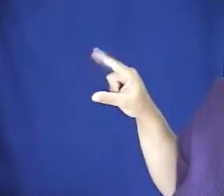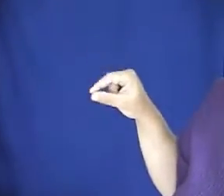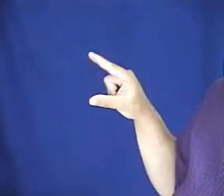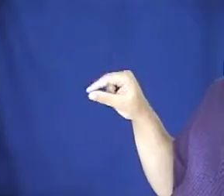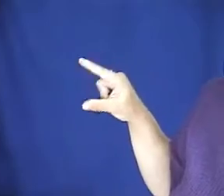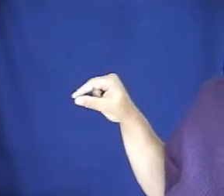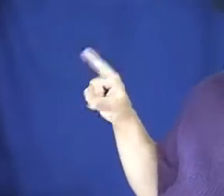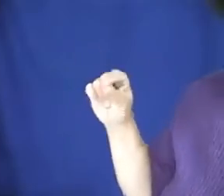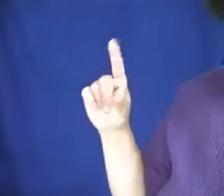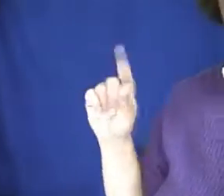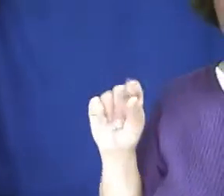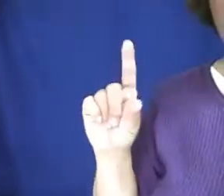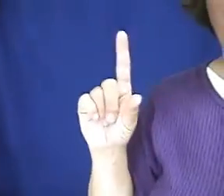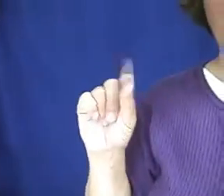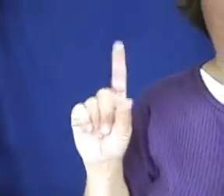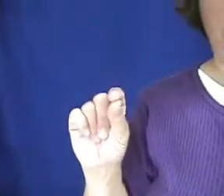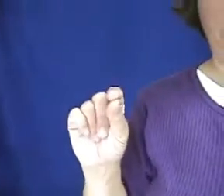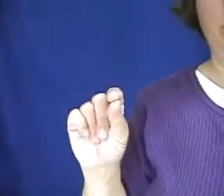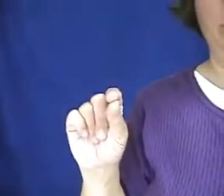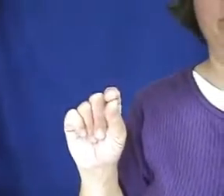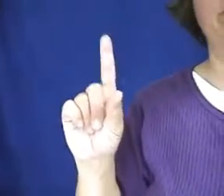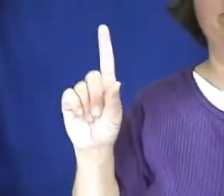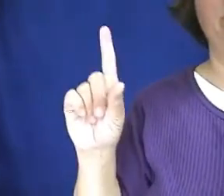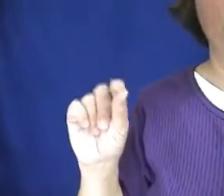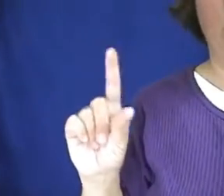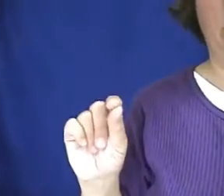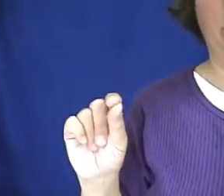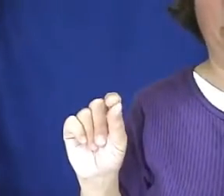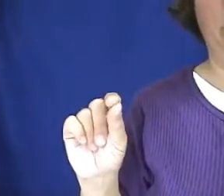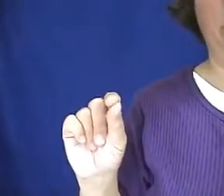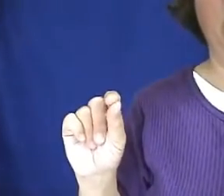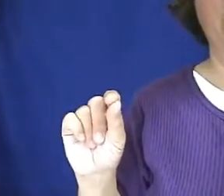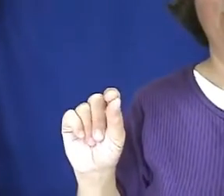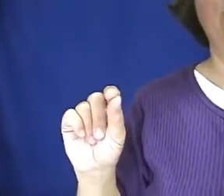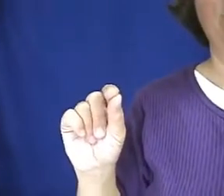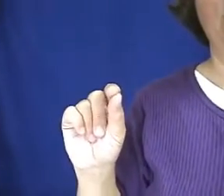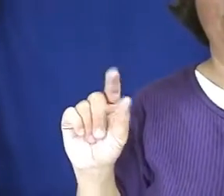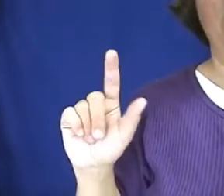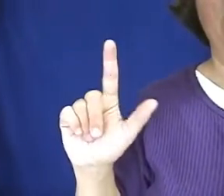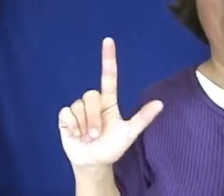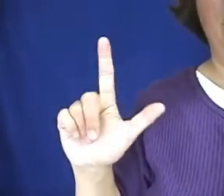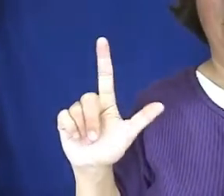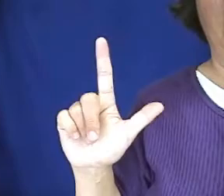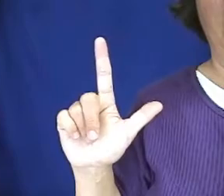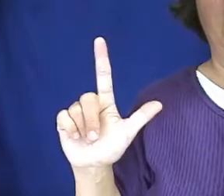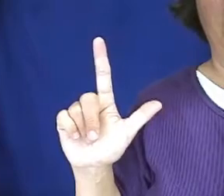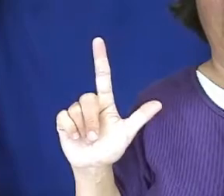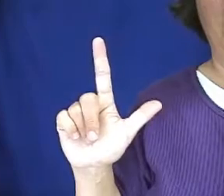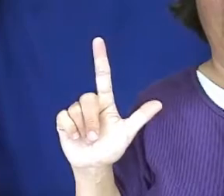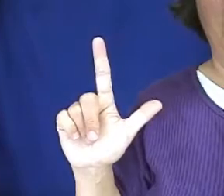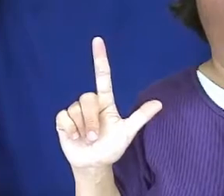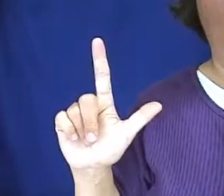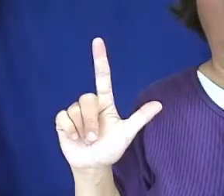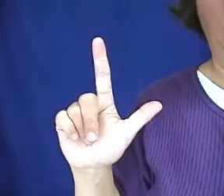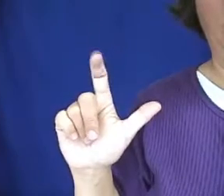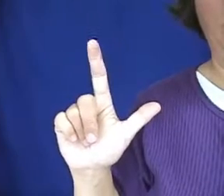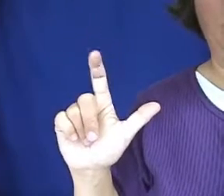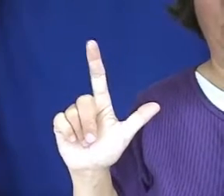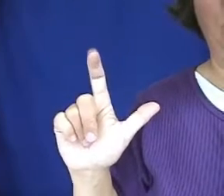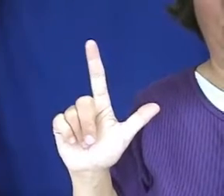20. 20. 20. 21 is an L and a 1. There's the